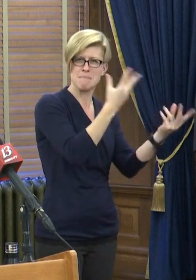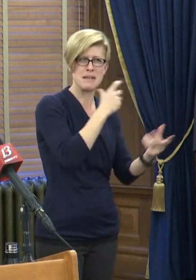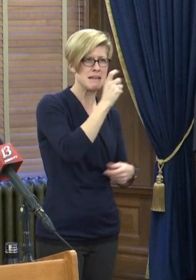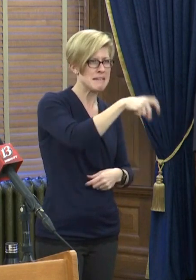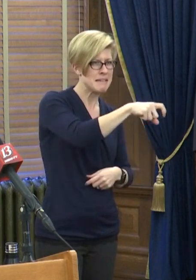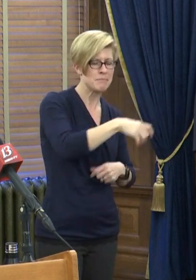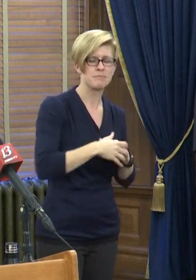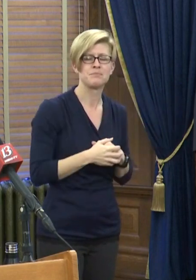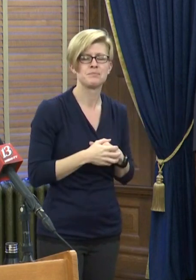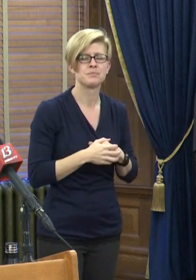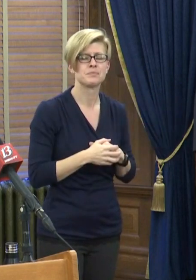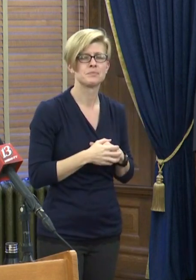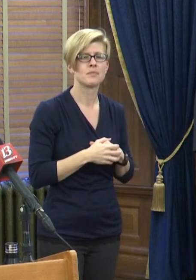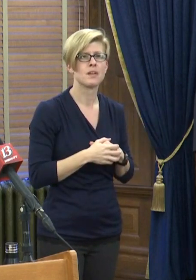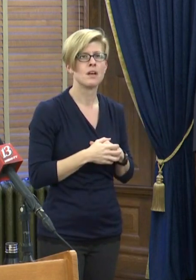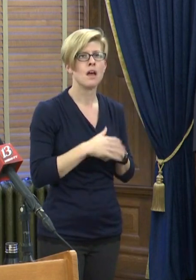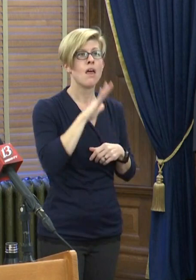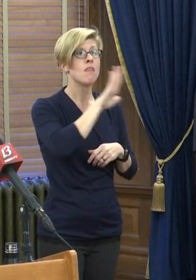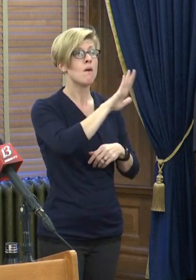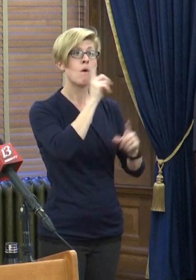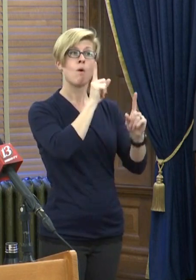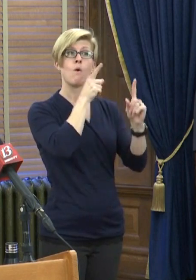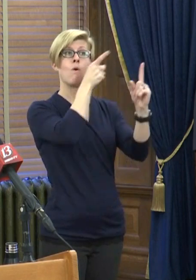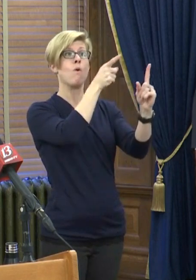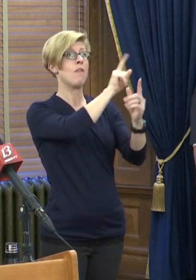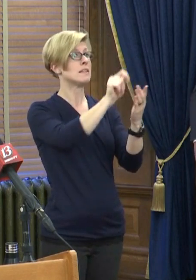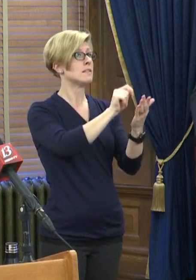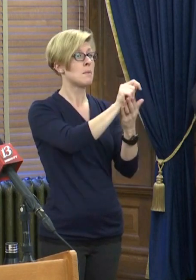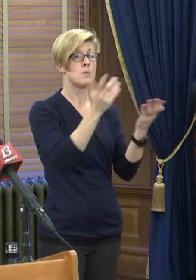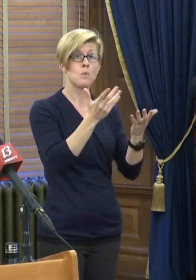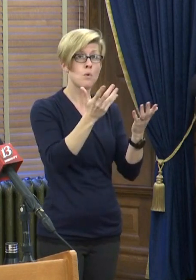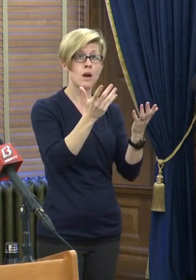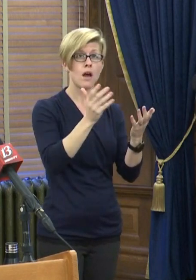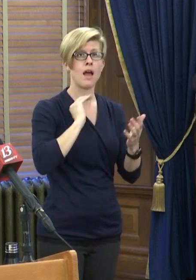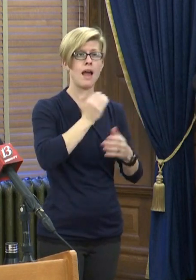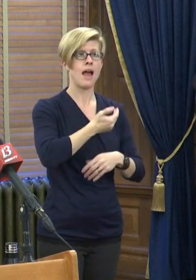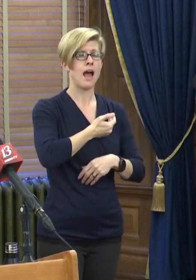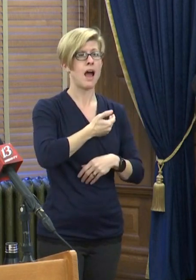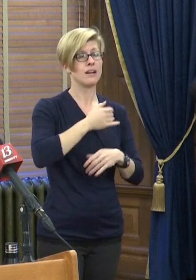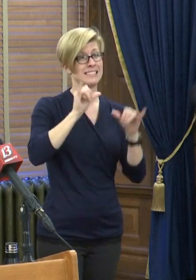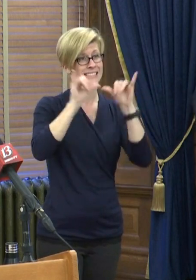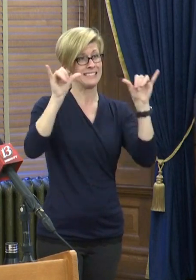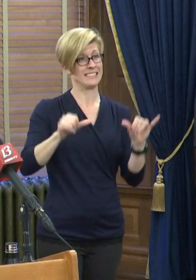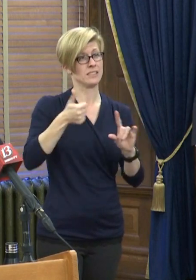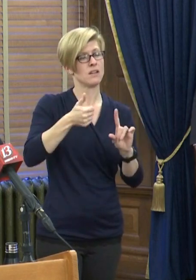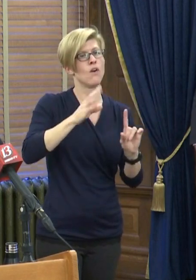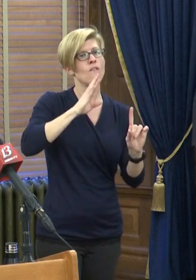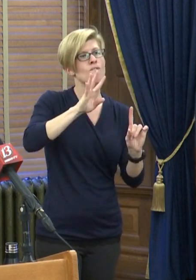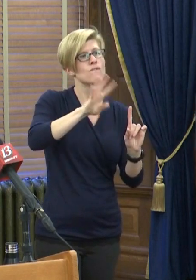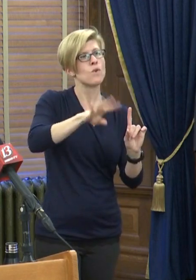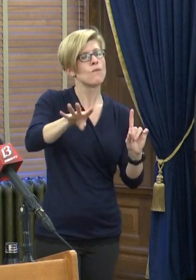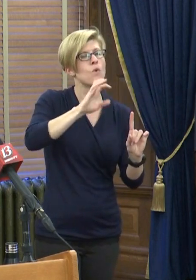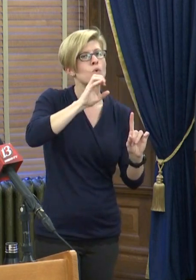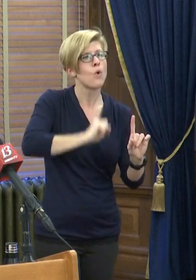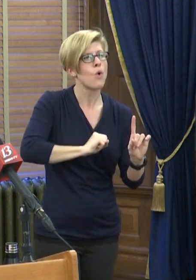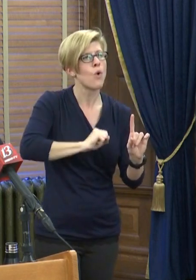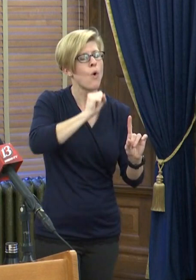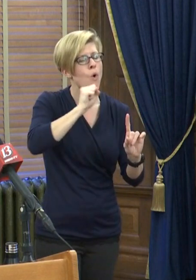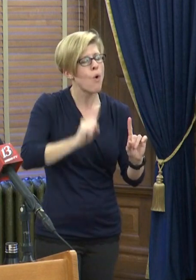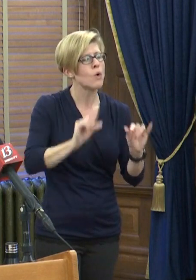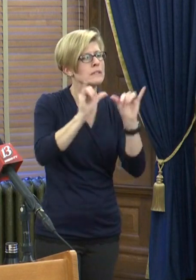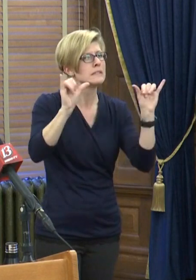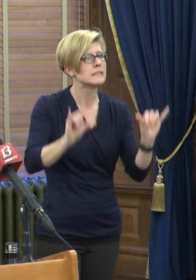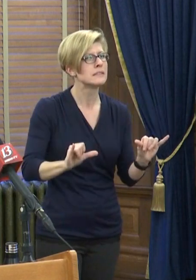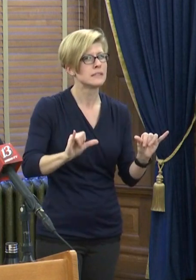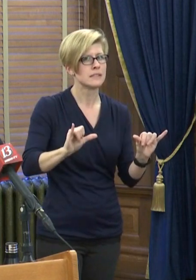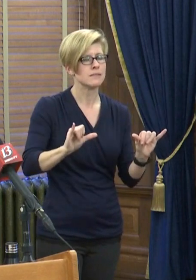agency's top priority was its work on modernizing our 44-year-old IT system. And just